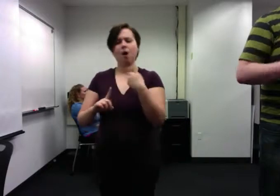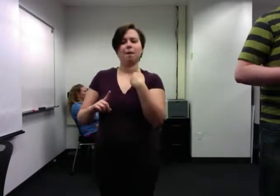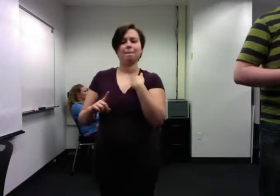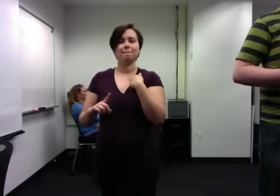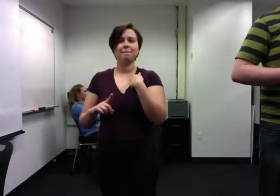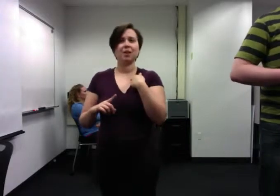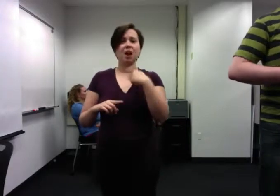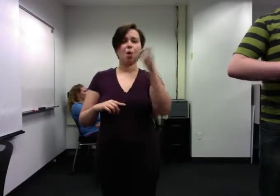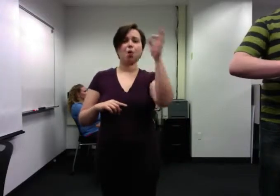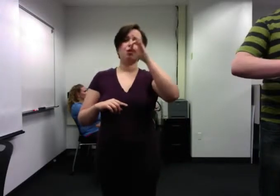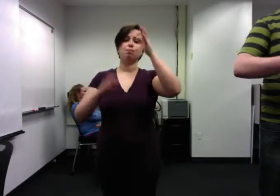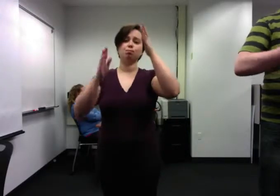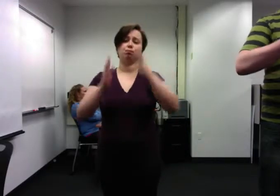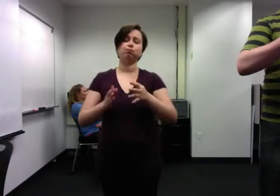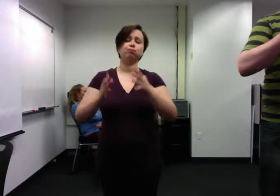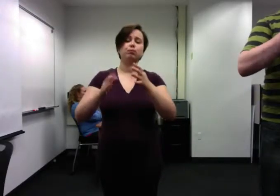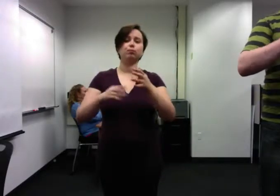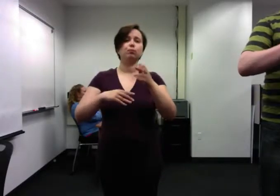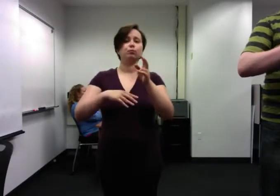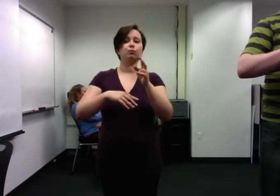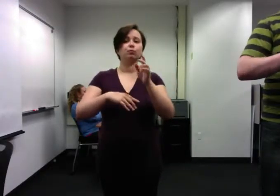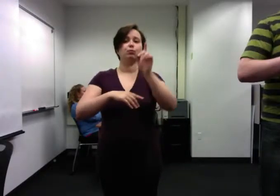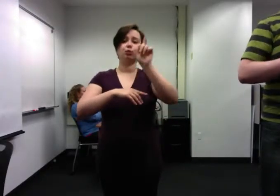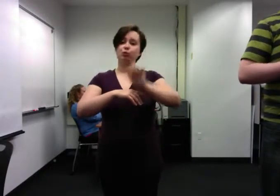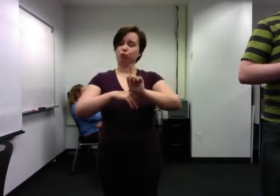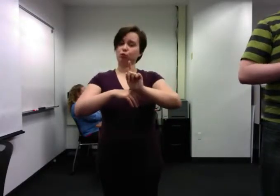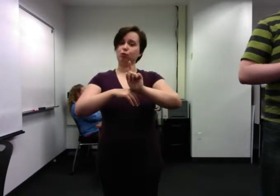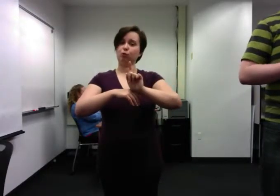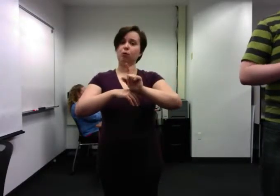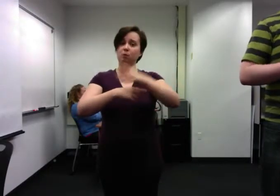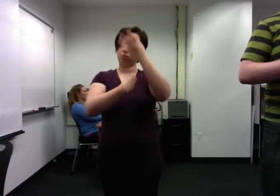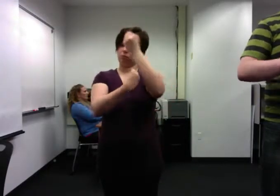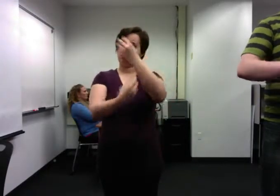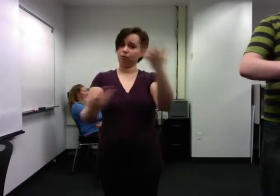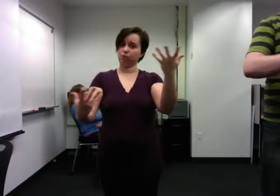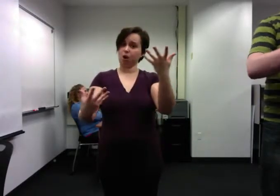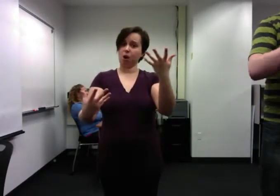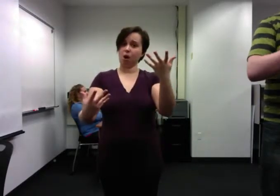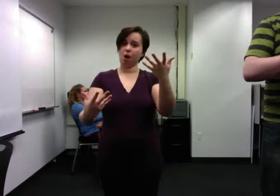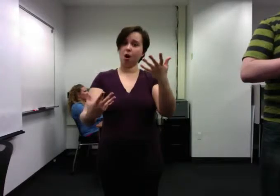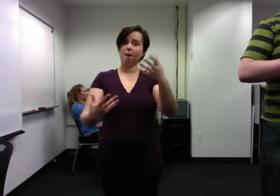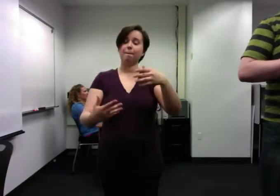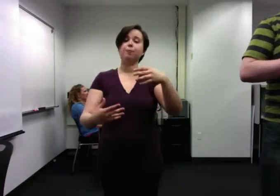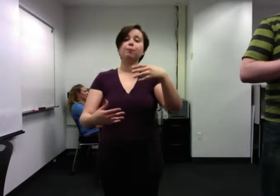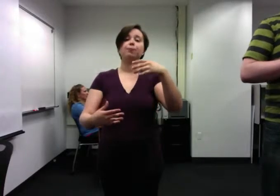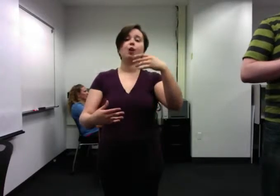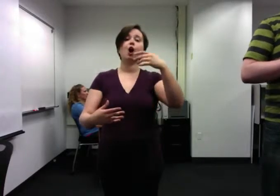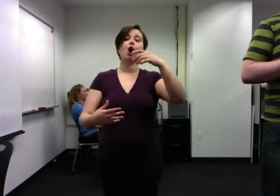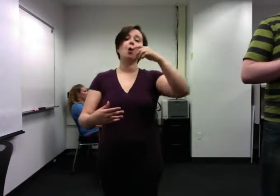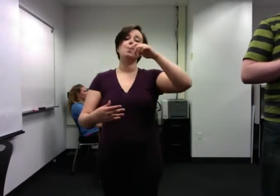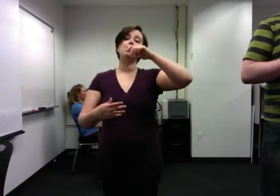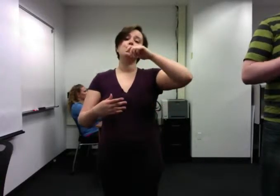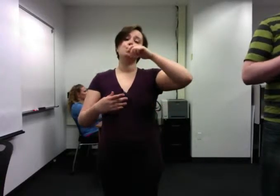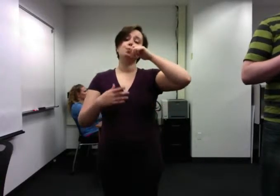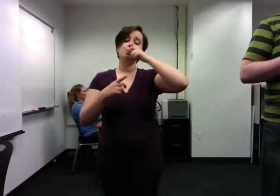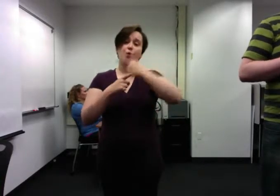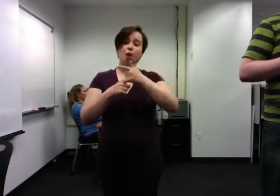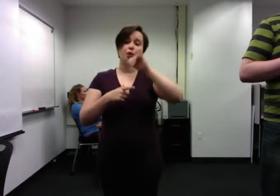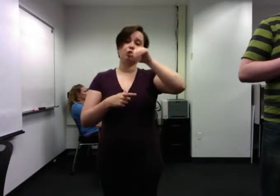said, Brother Jonathan is going to give the sermon today, and his subject is